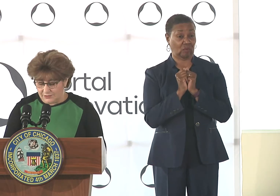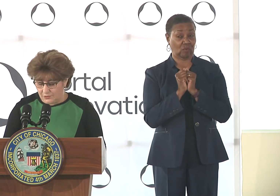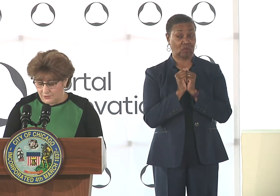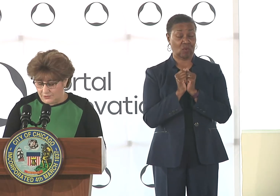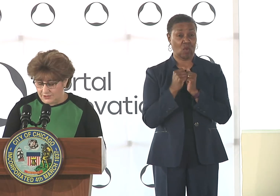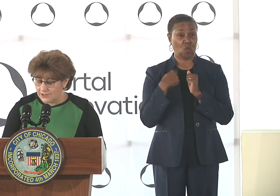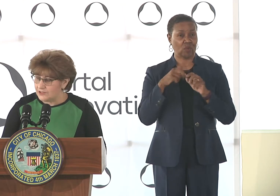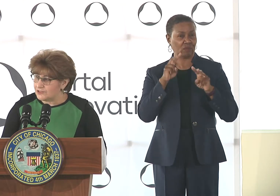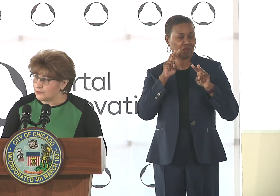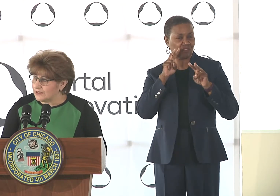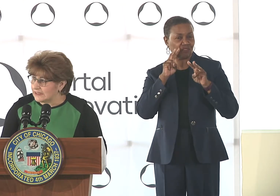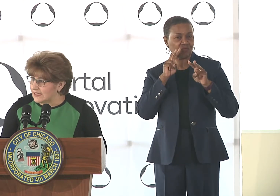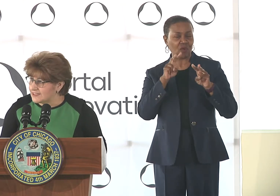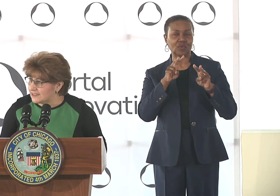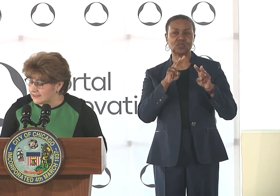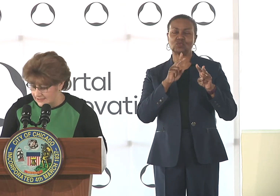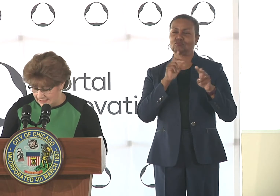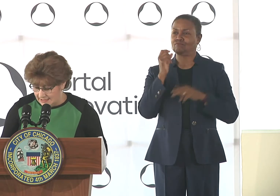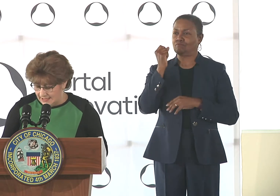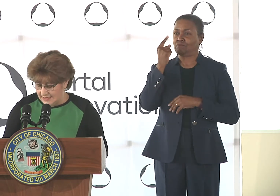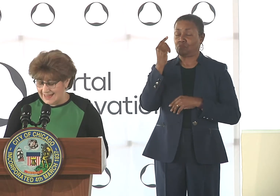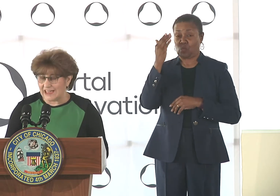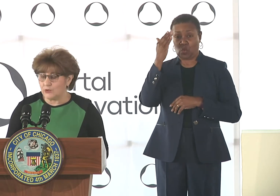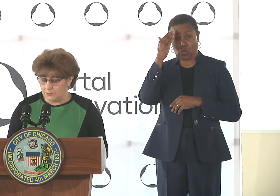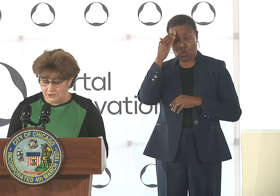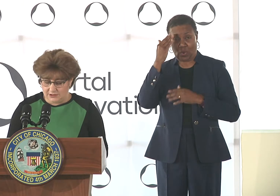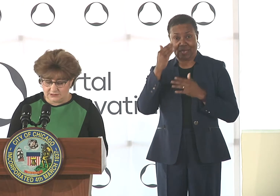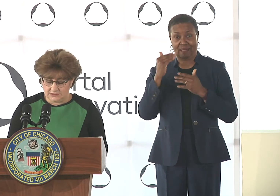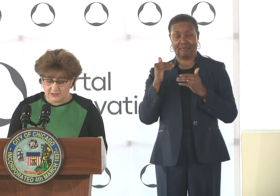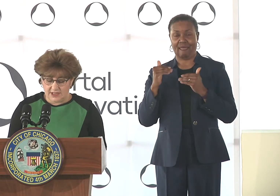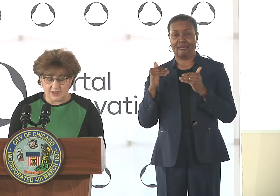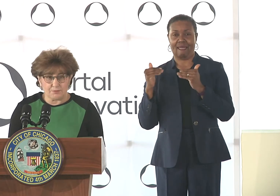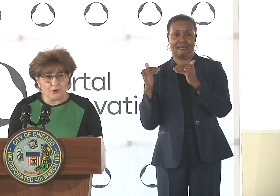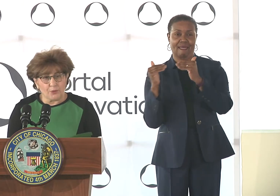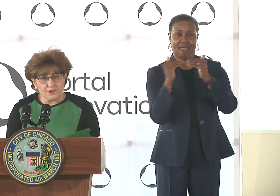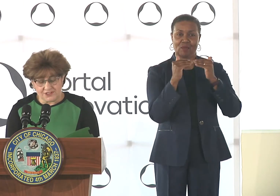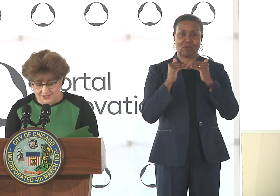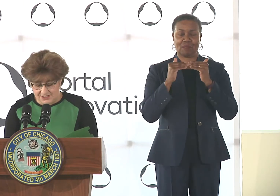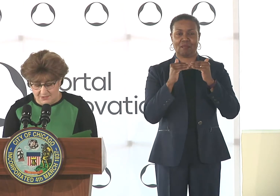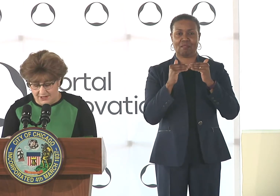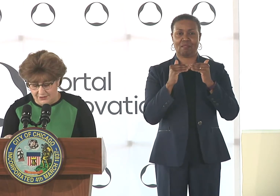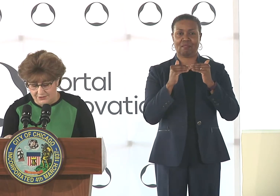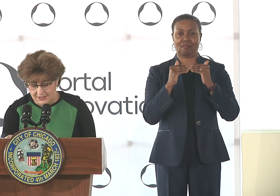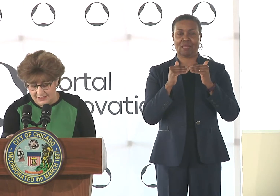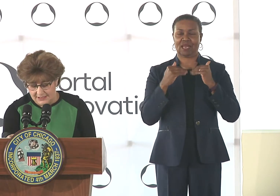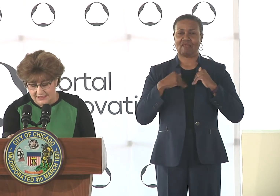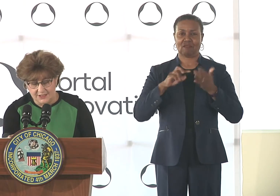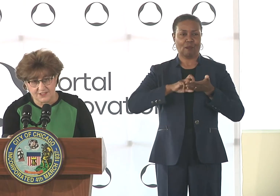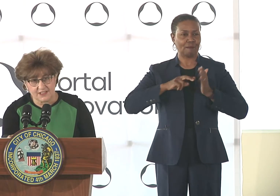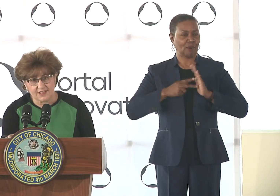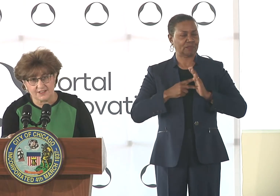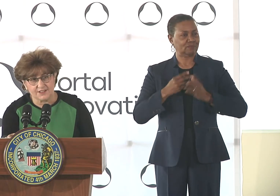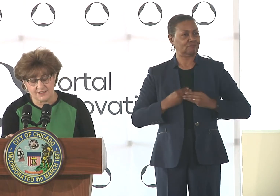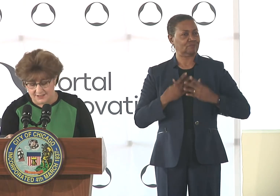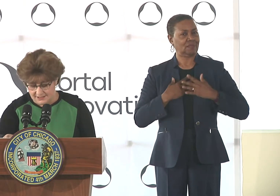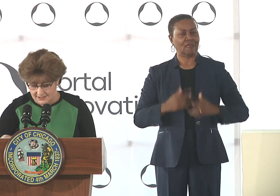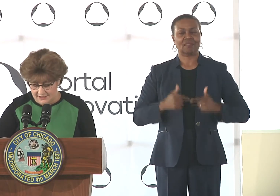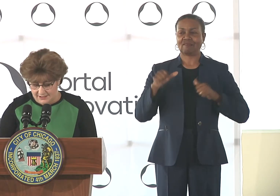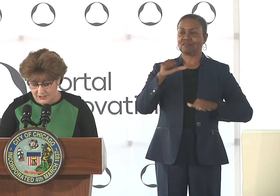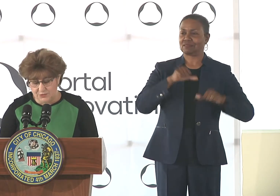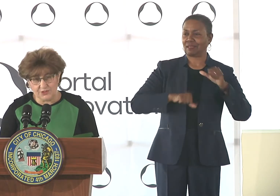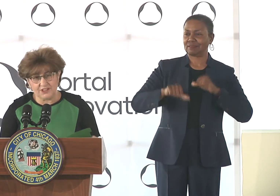look forward to realizing an equitable and purpose-inspired life